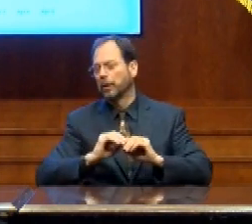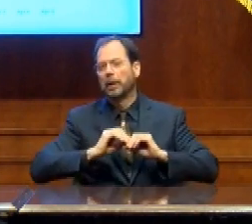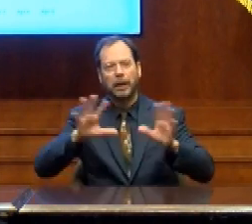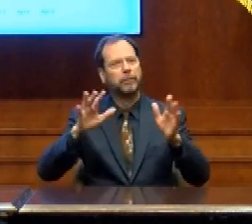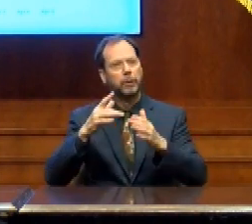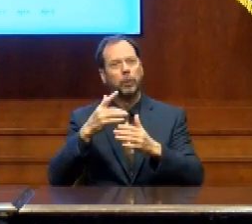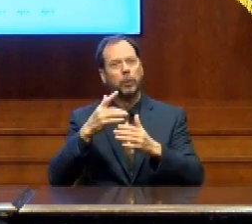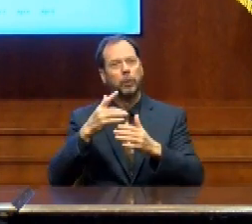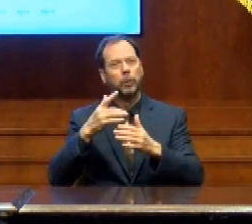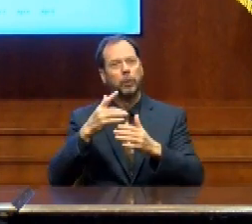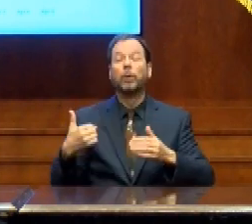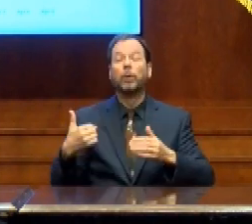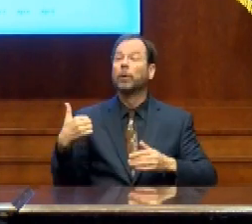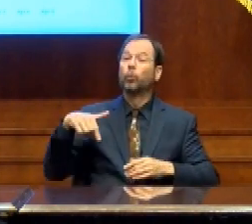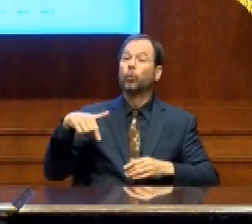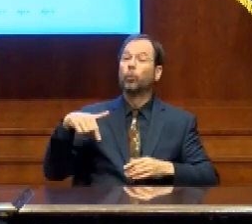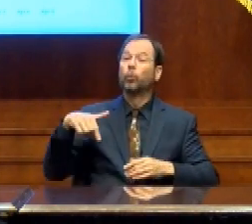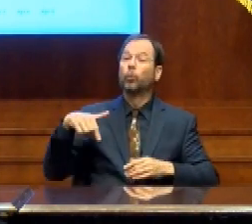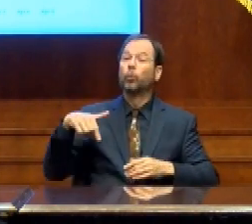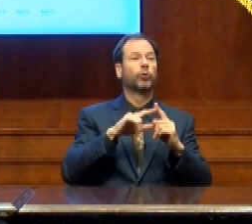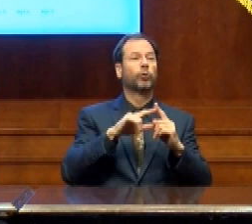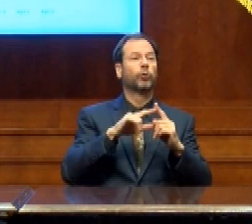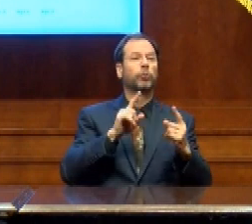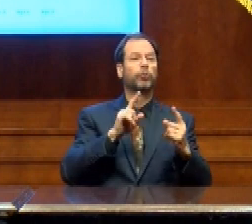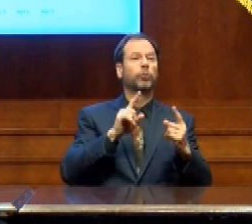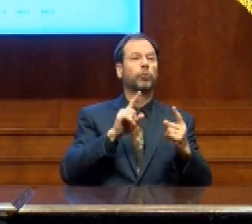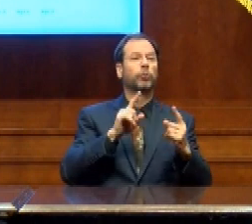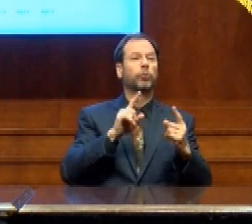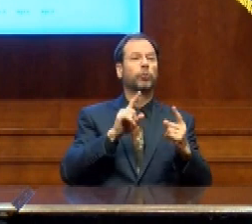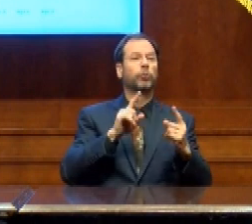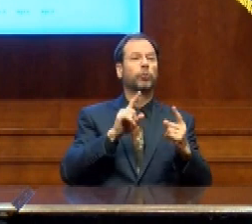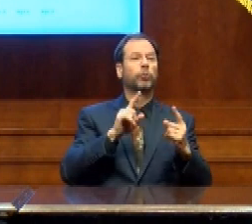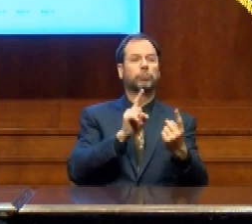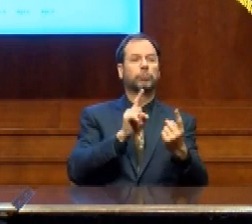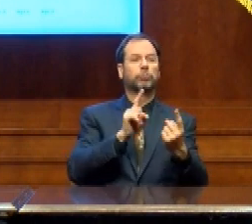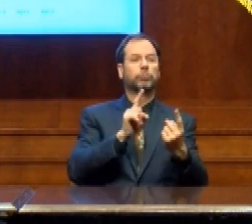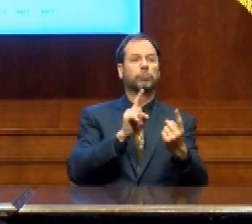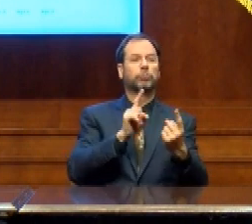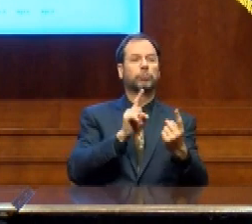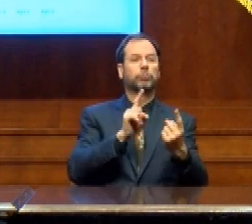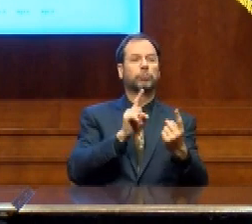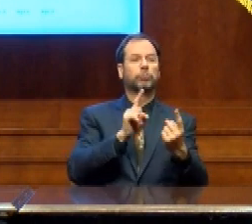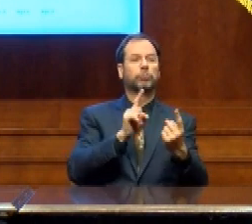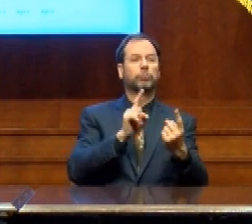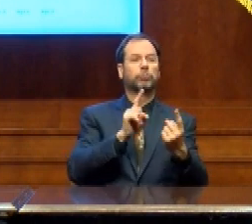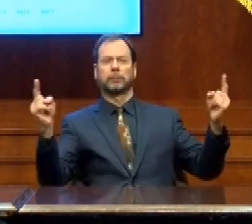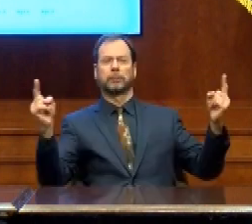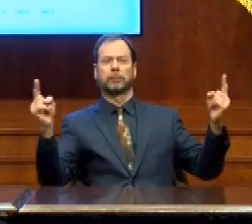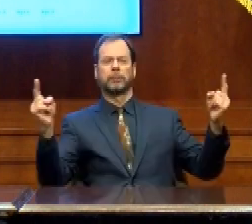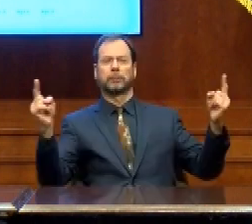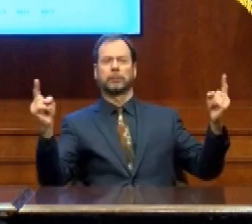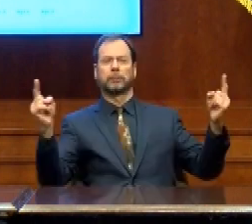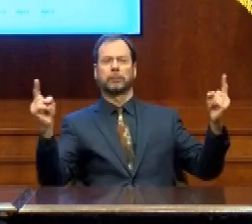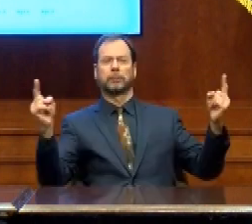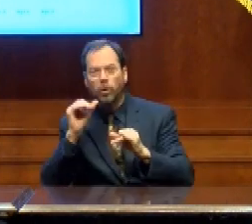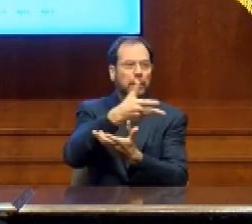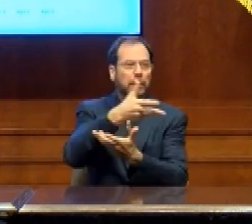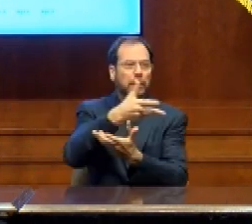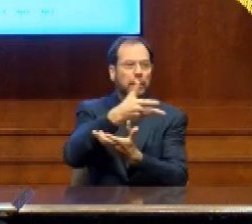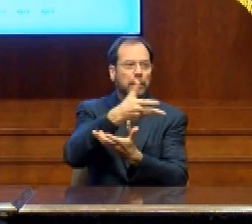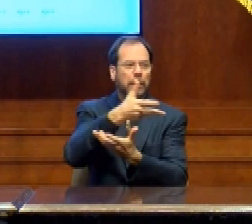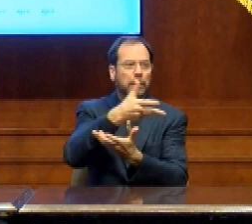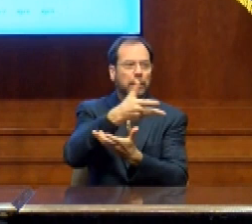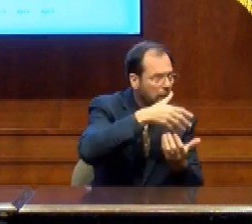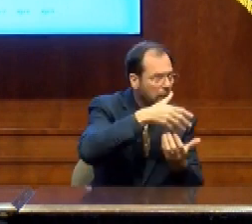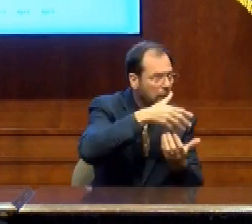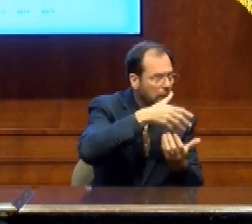really evident that the efforts towards distancing ourselves, staying out of high-density congregated areas and so forth,